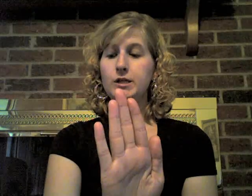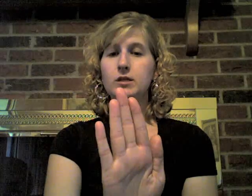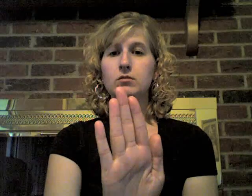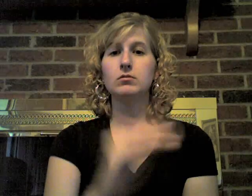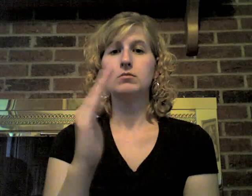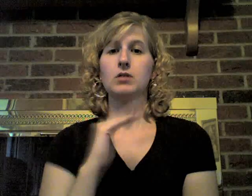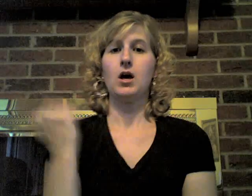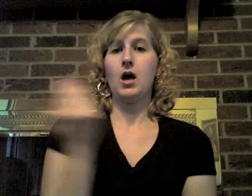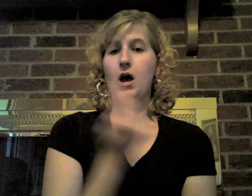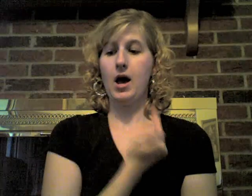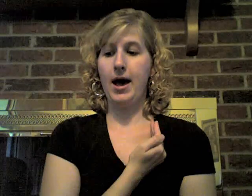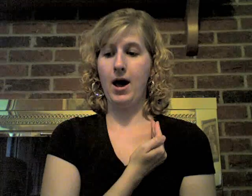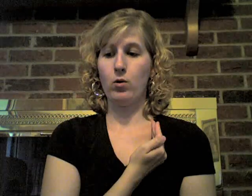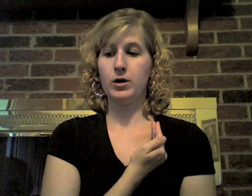yours, our,